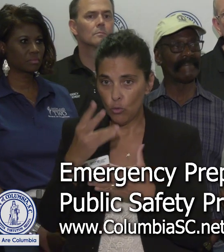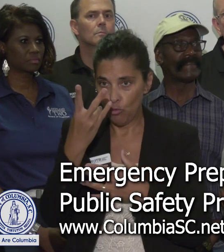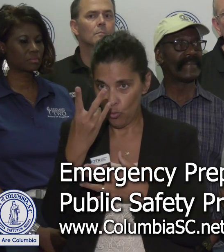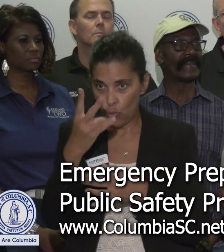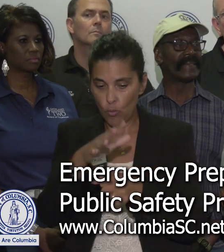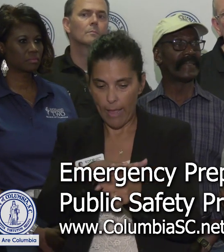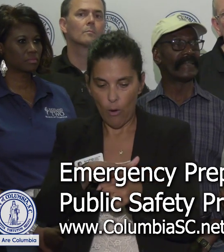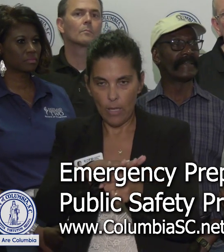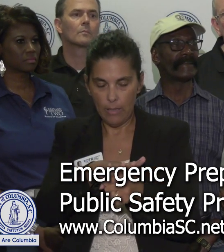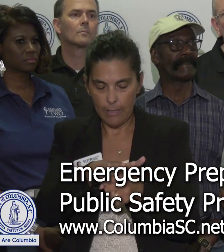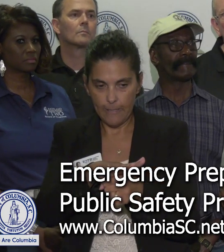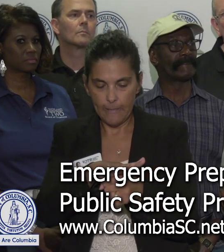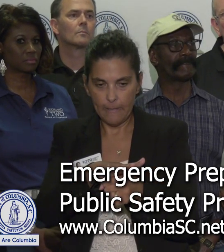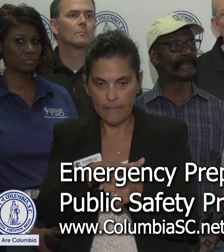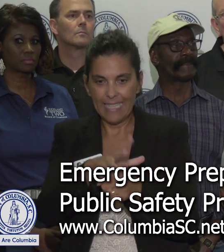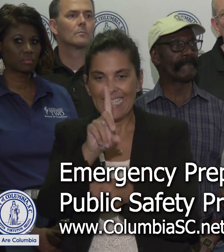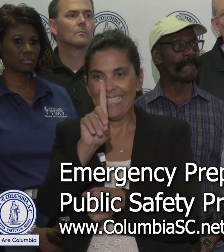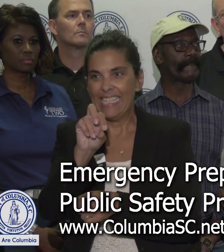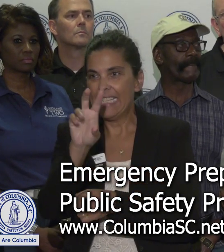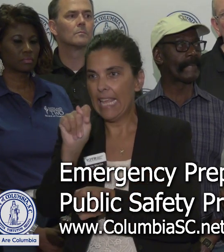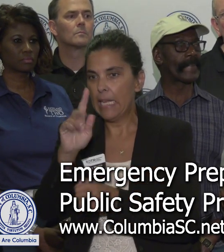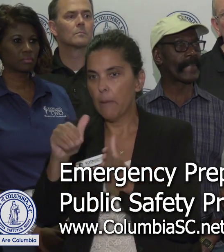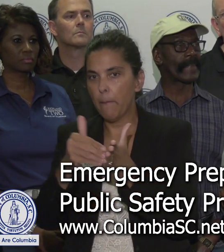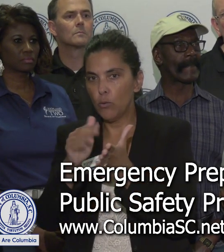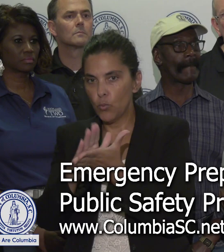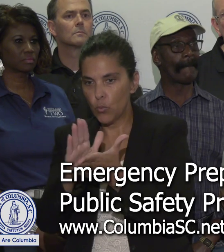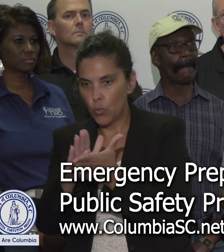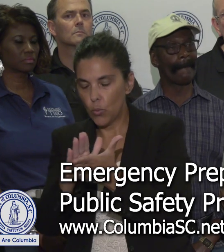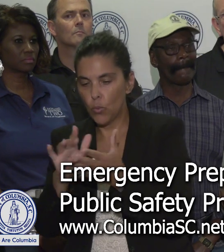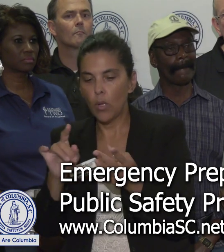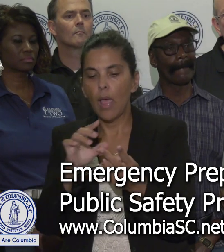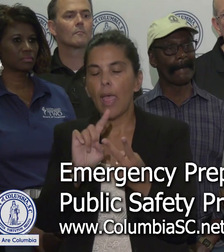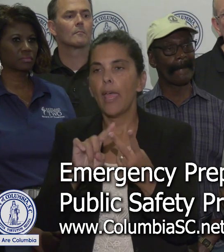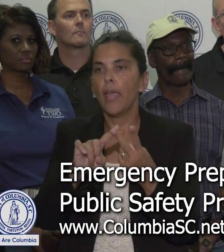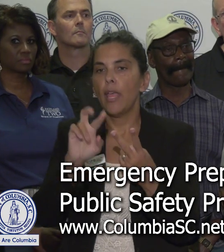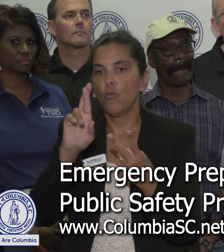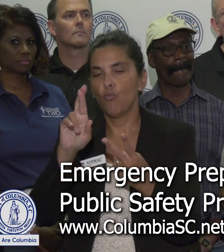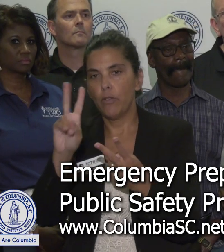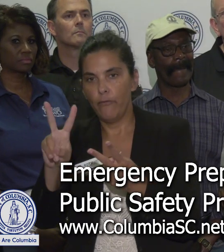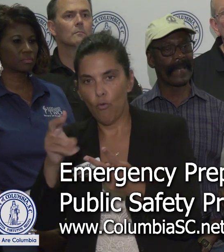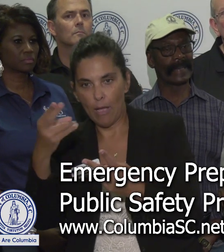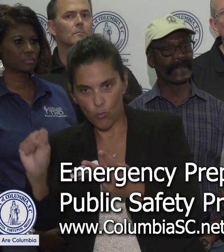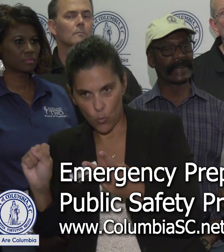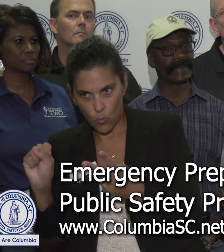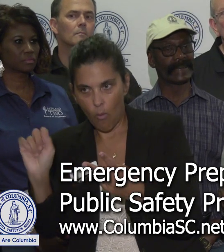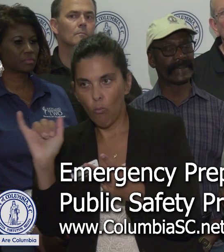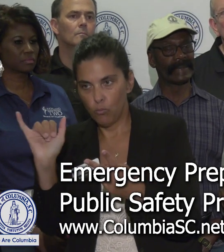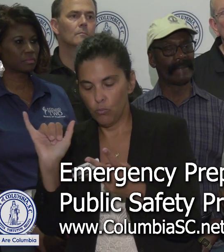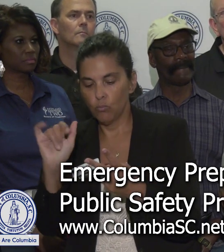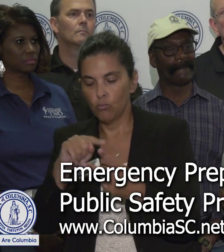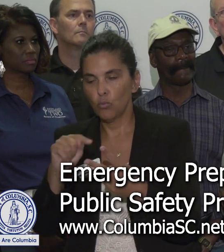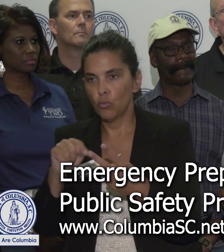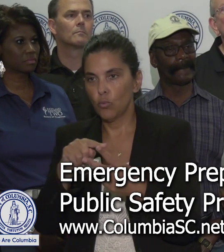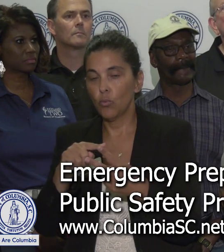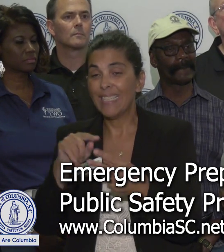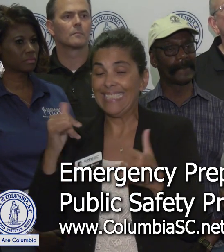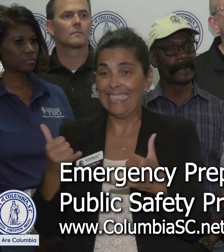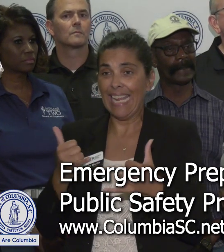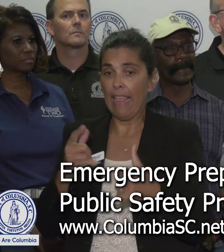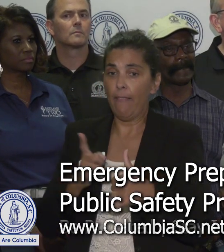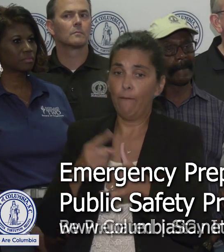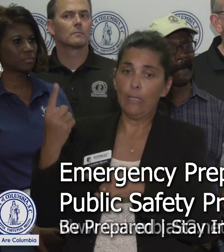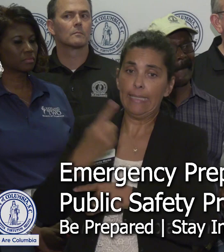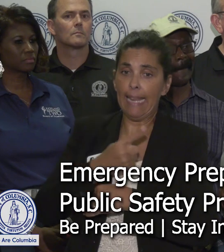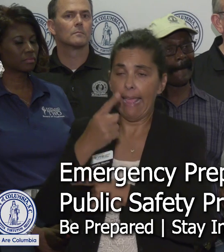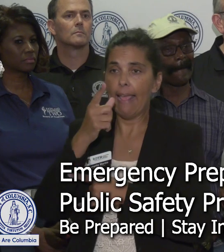locations in the district, at Dent Middle School and also at Ridgeview High School. And so today was the first day of our